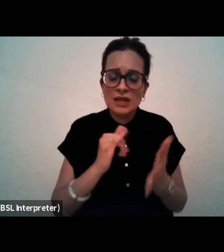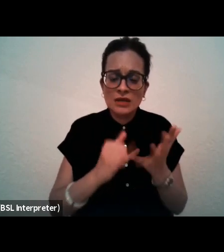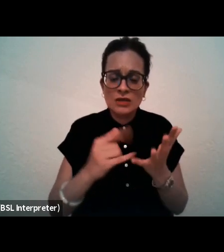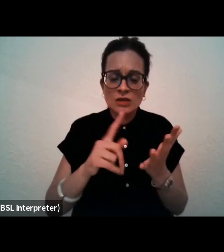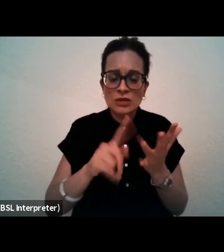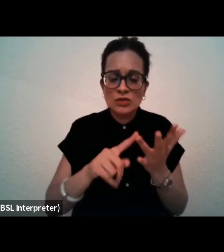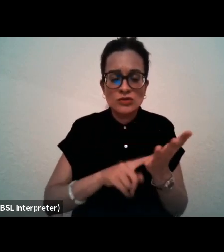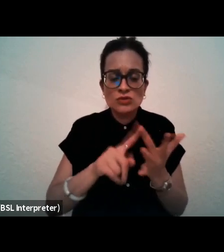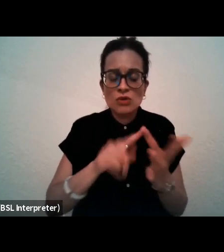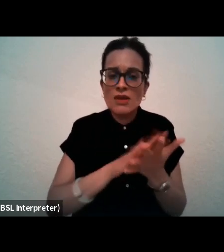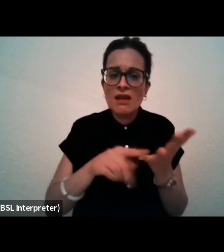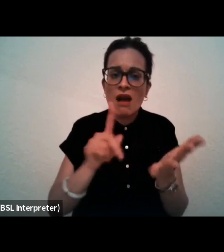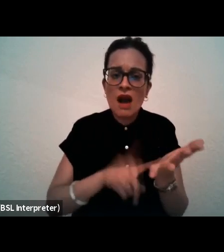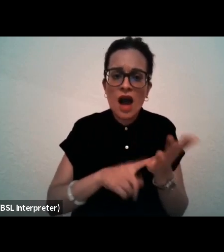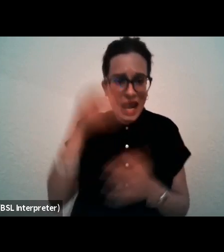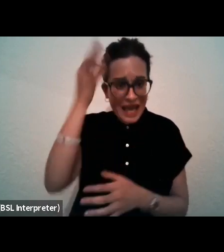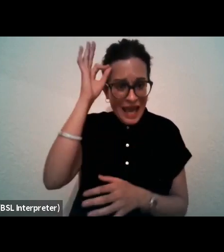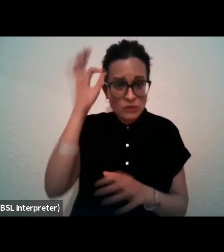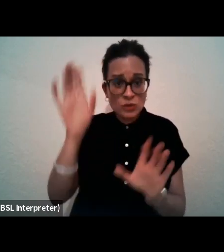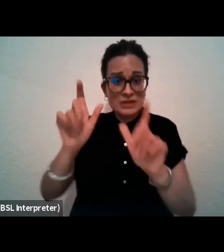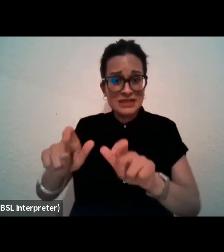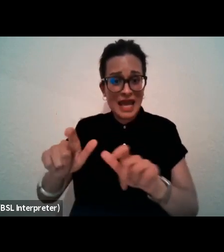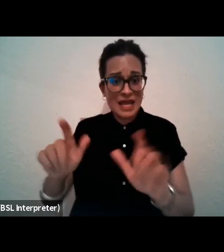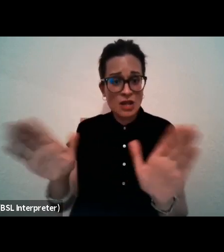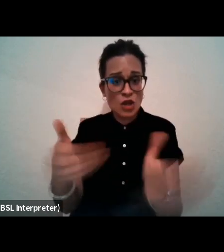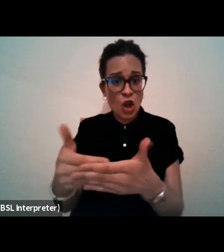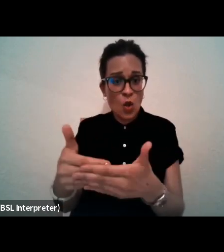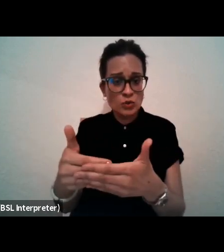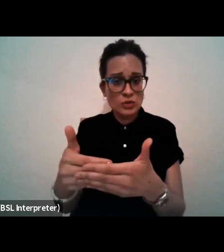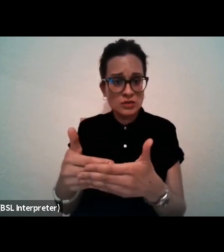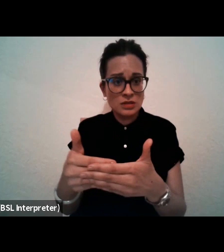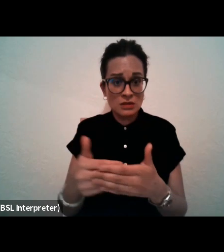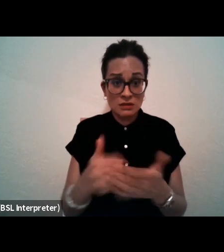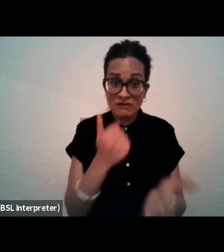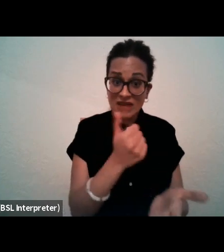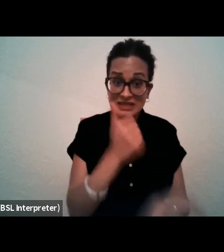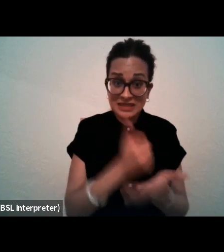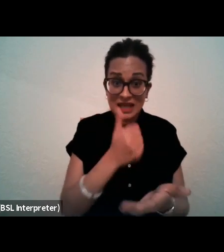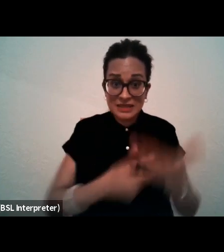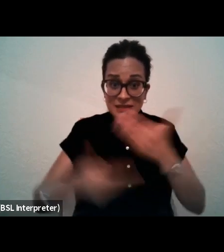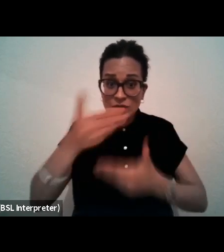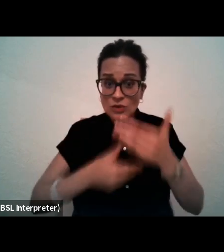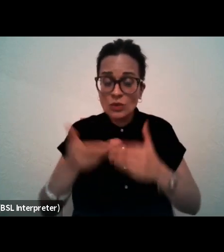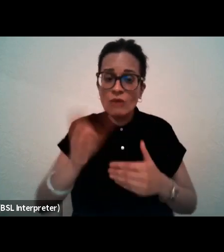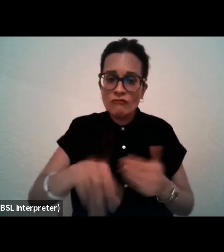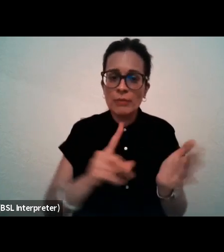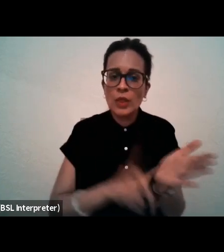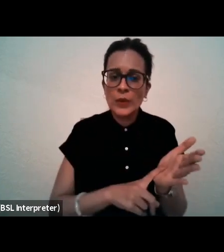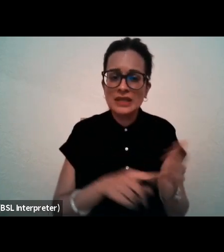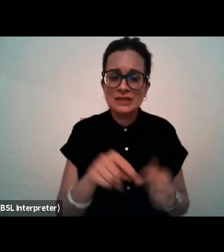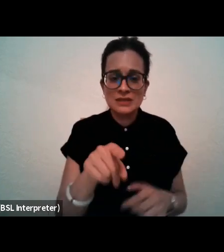in order to stay safe, the reopening on the 1st of June can't be done. So excellent points there from Louise.